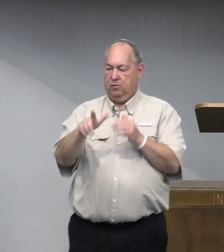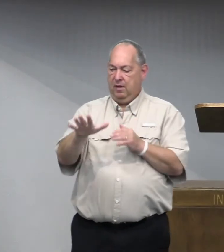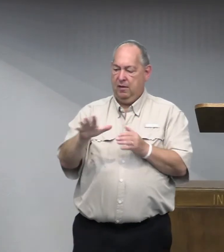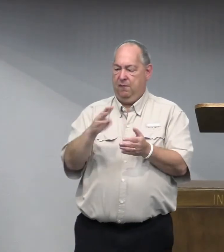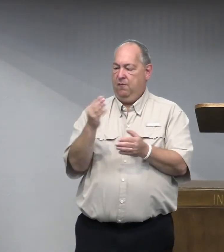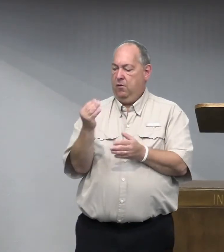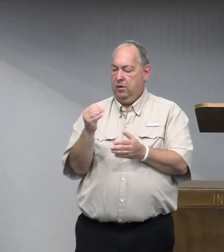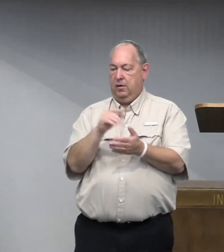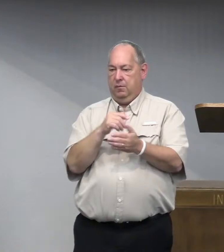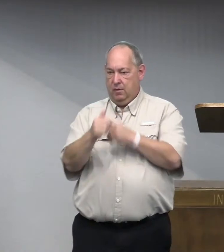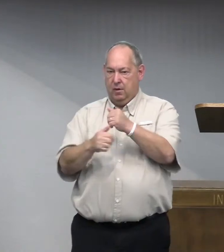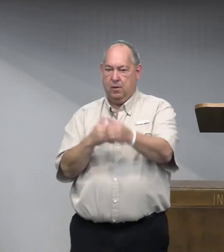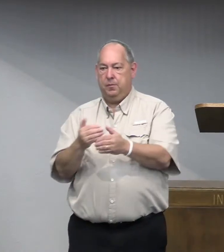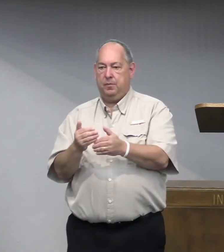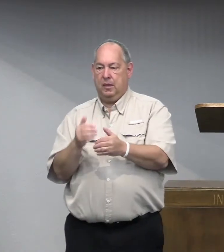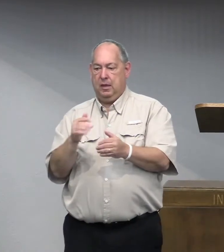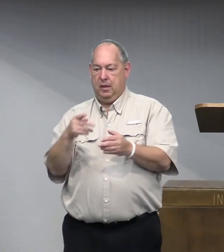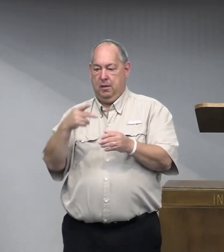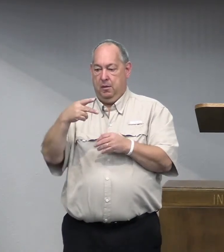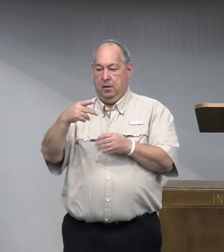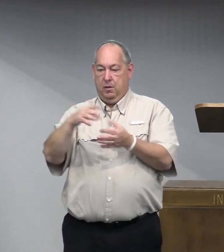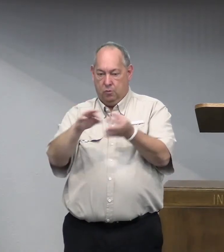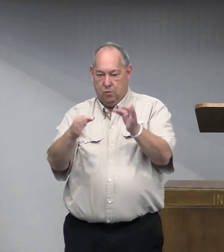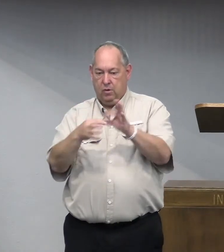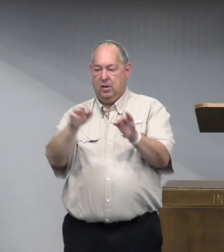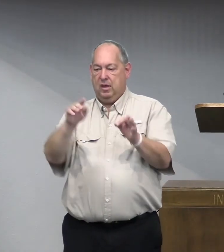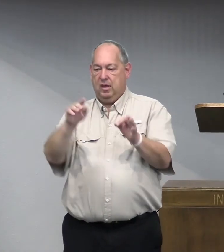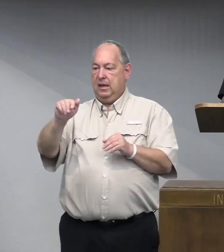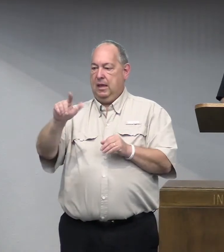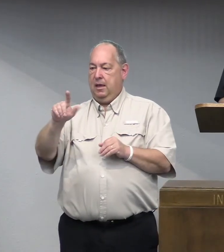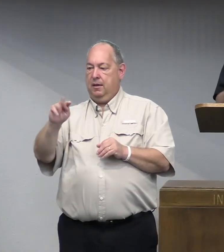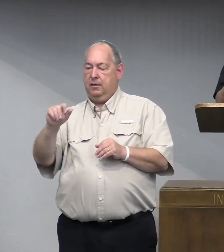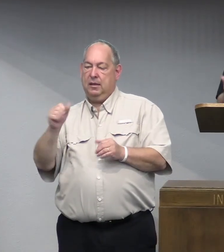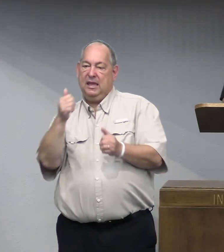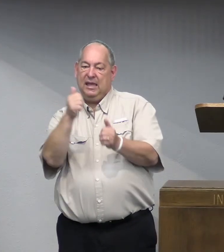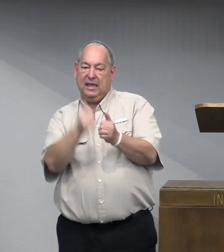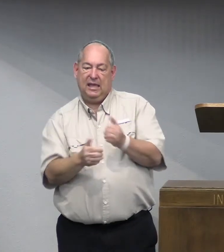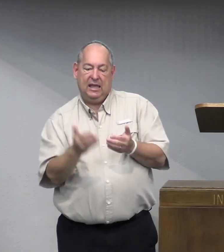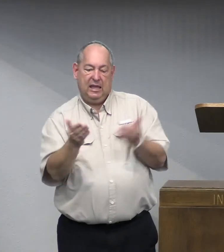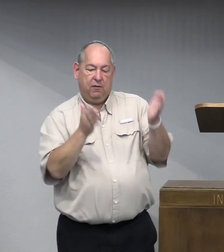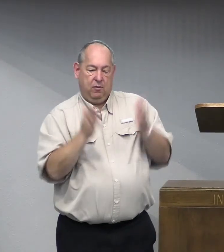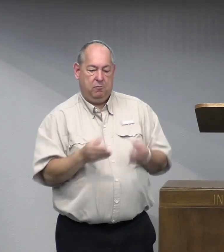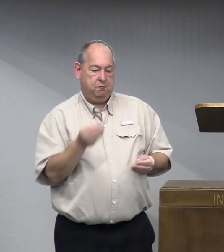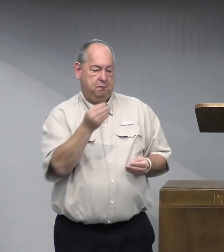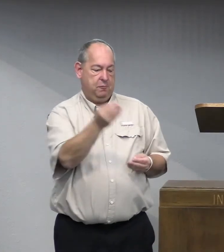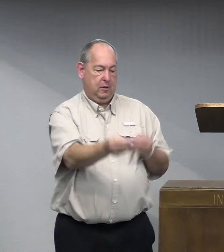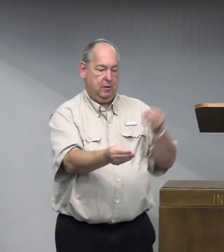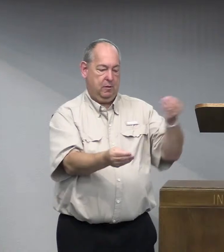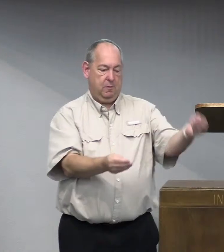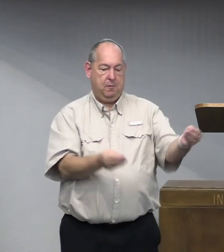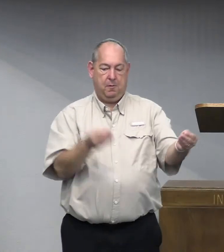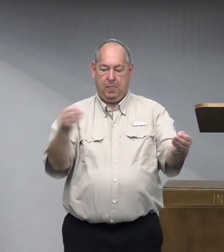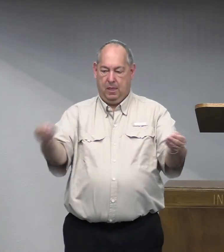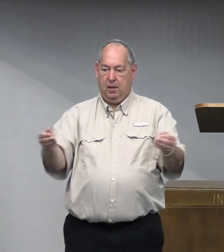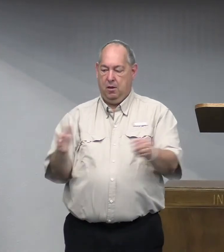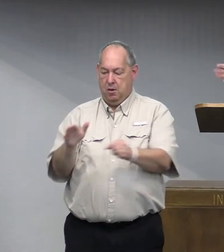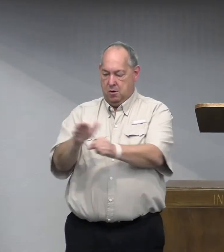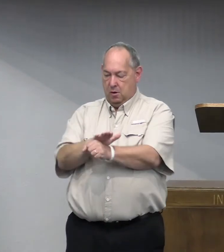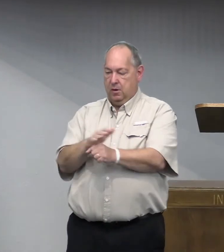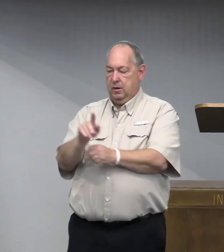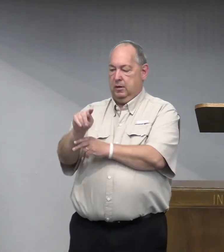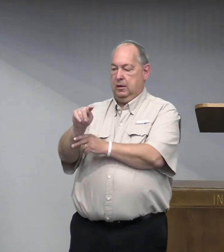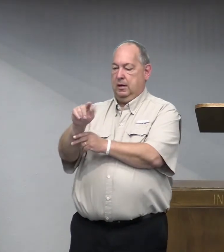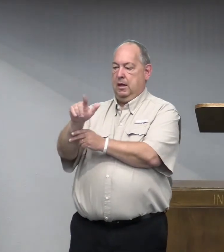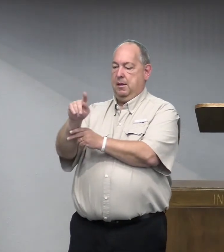and following is the parable of the talents, where each servant is given a sufficient amount of